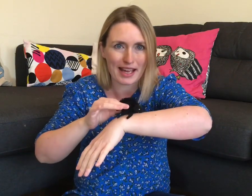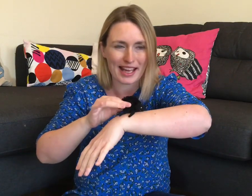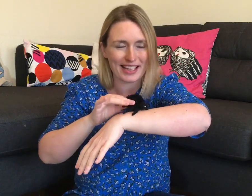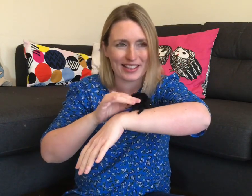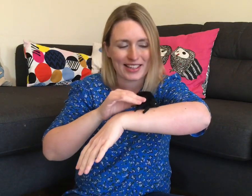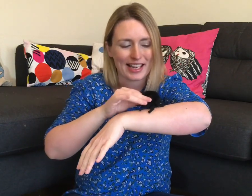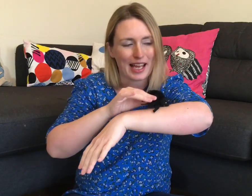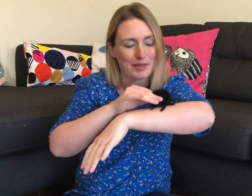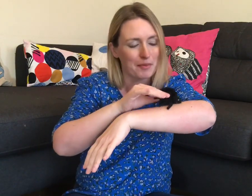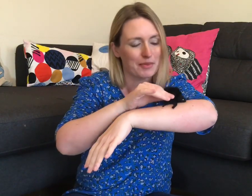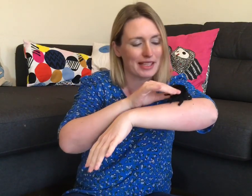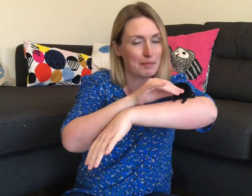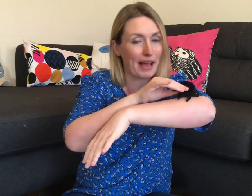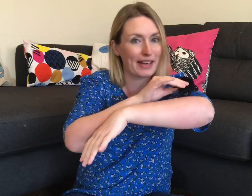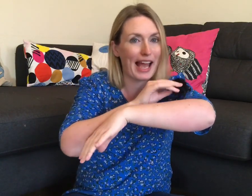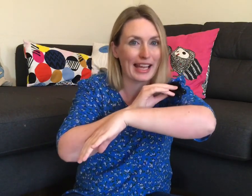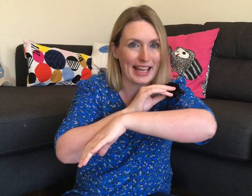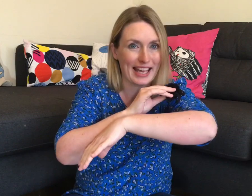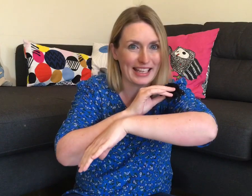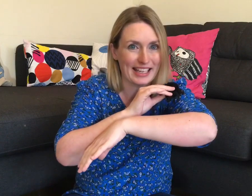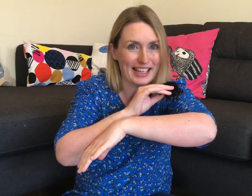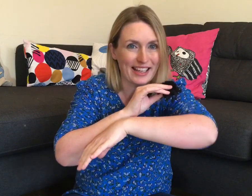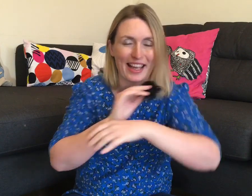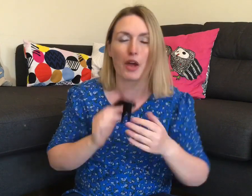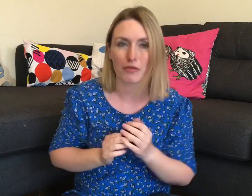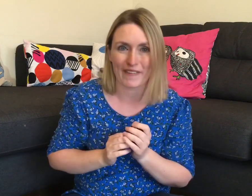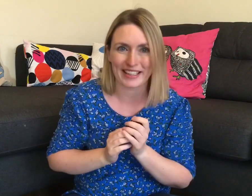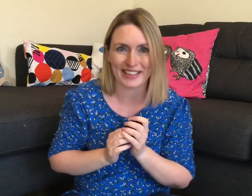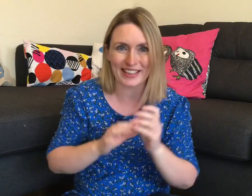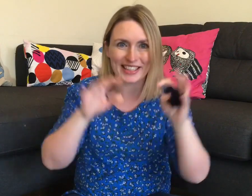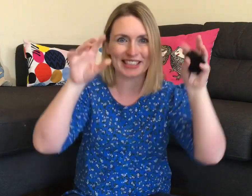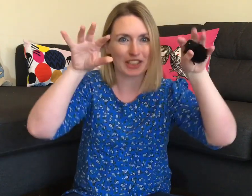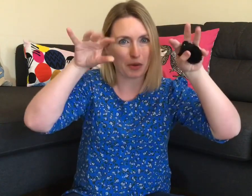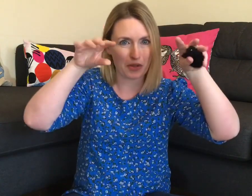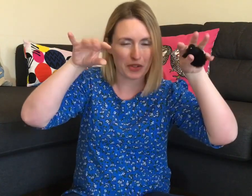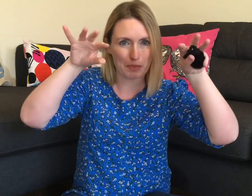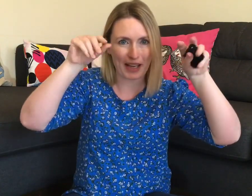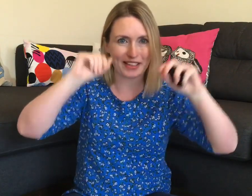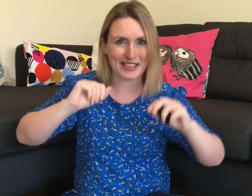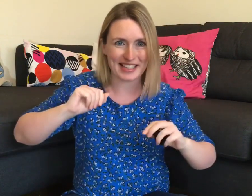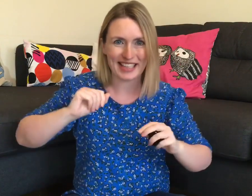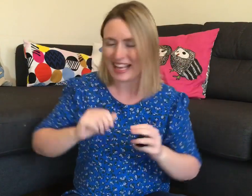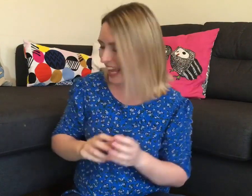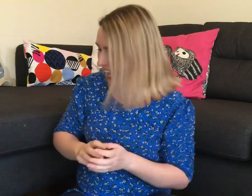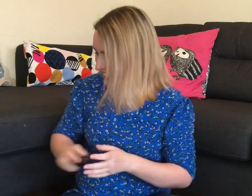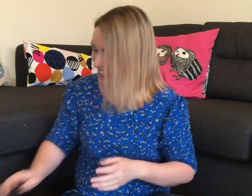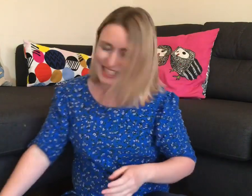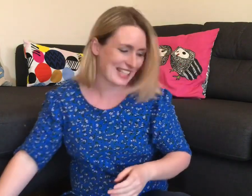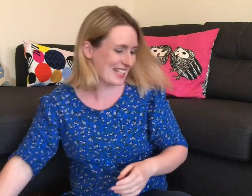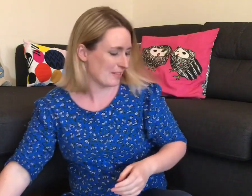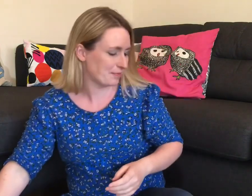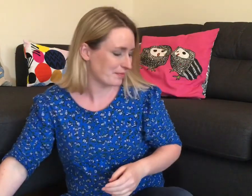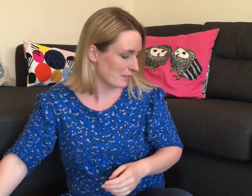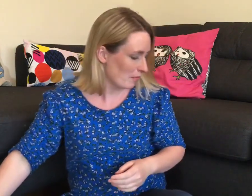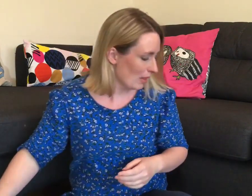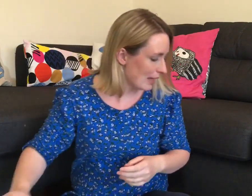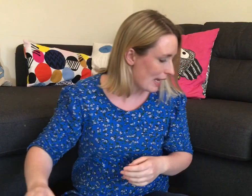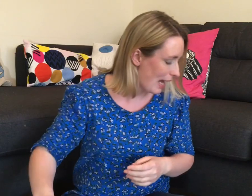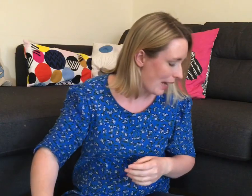climbed up the spout again Very good. Did you all use your spiders? Excellent. Now